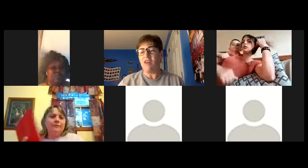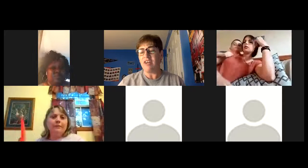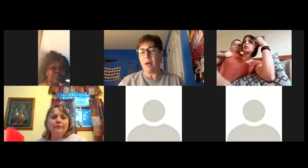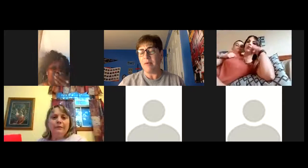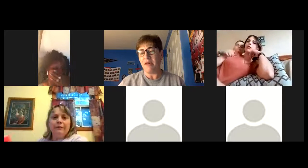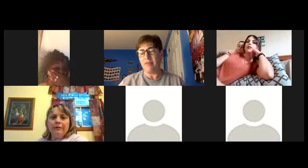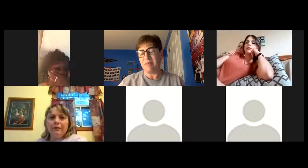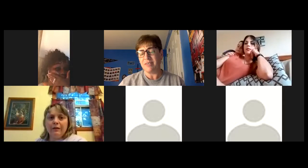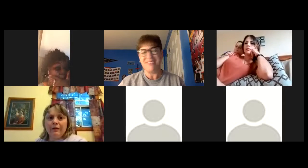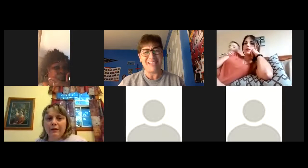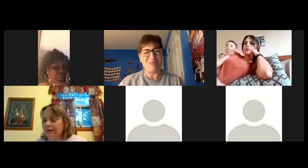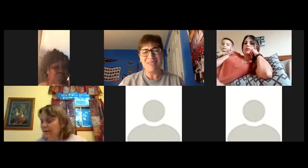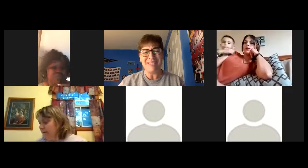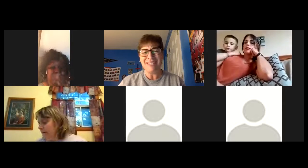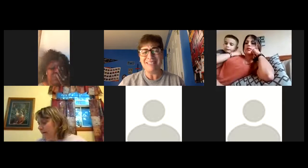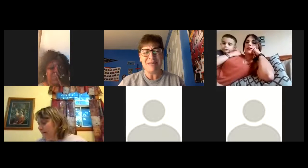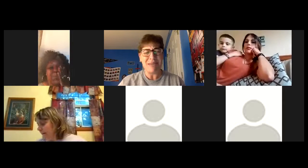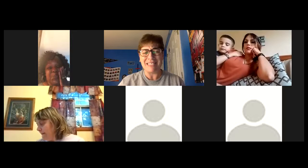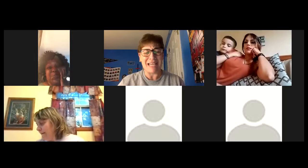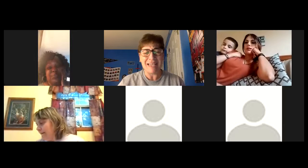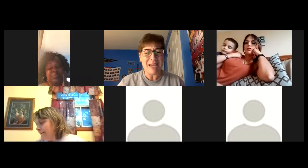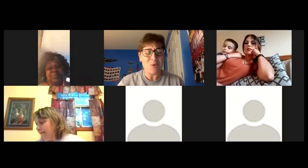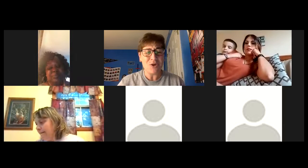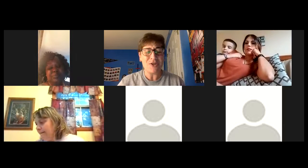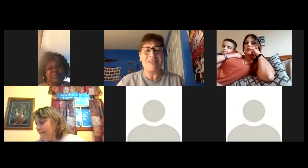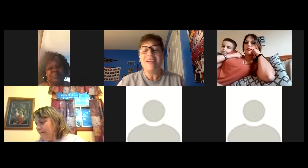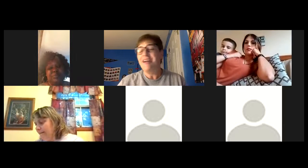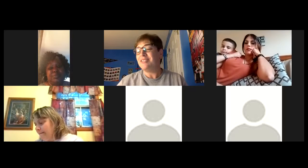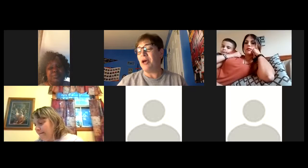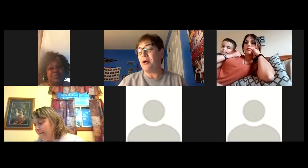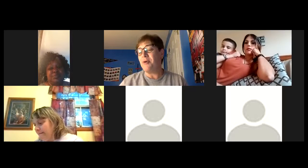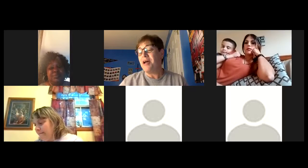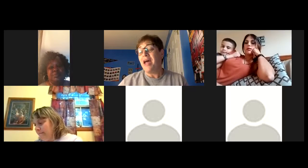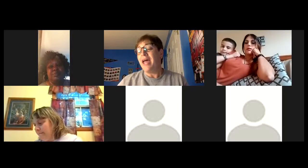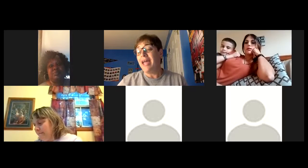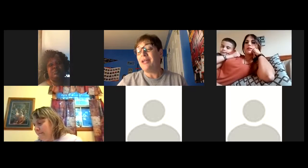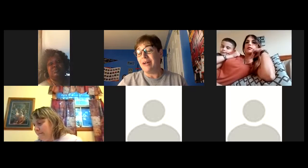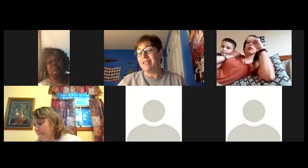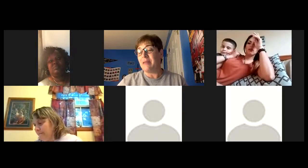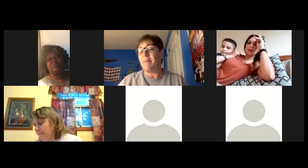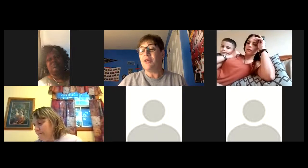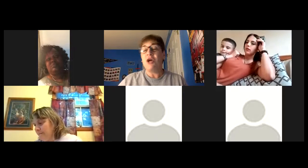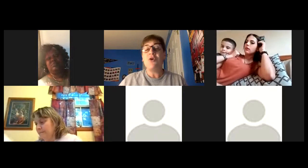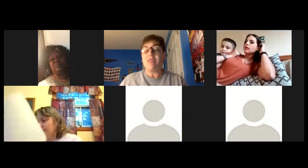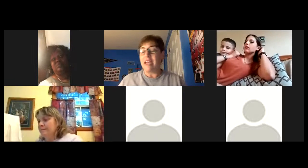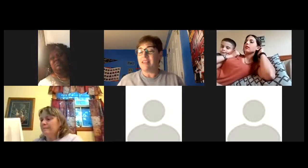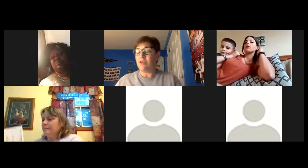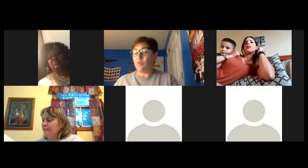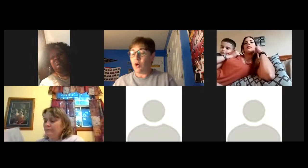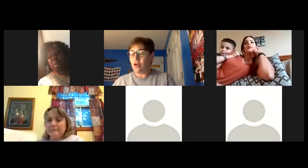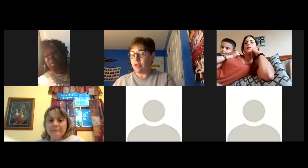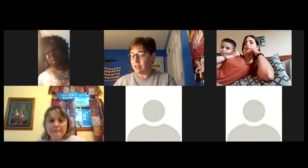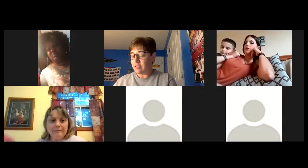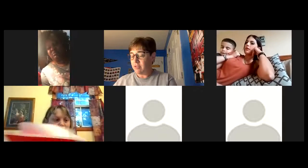left off a couple of them. I was like, really? Does anybody say that word? So anyways, but know that